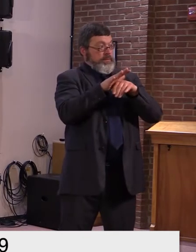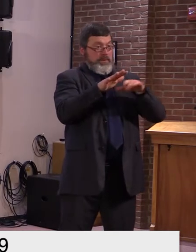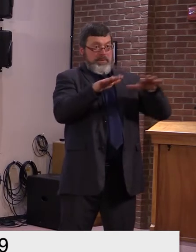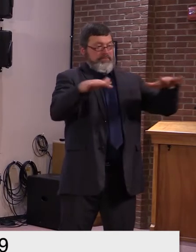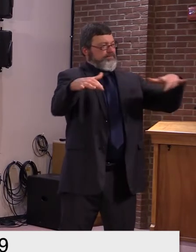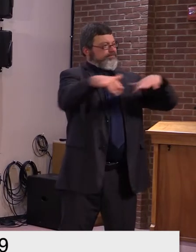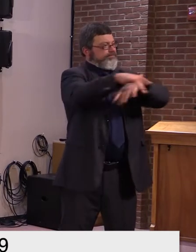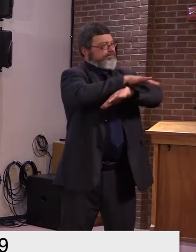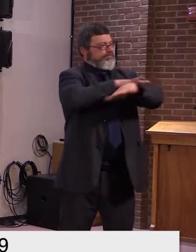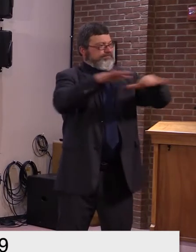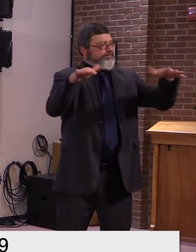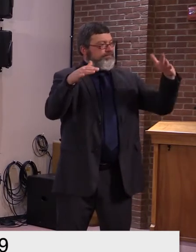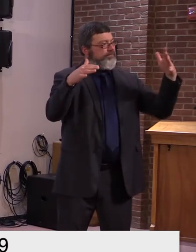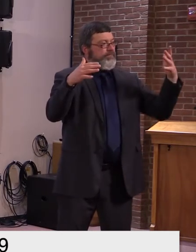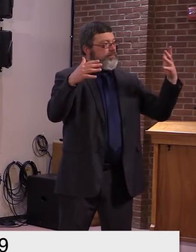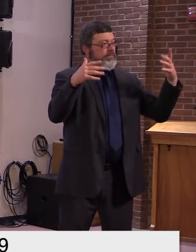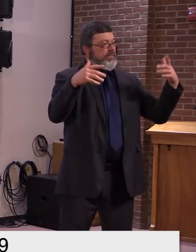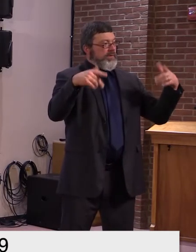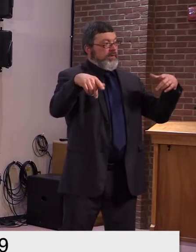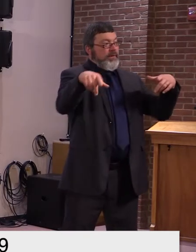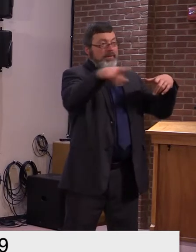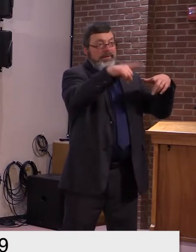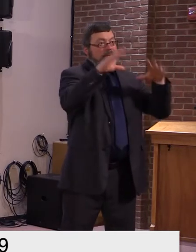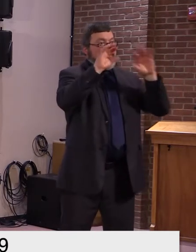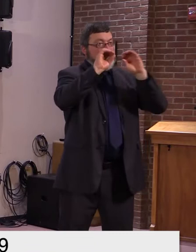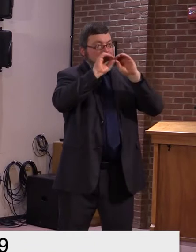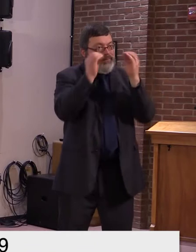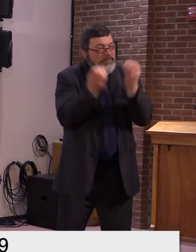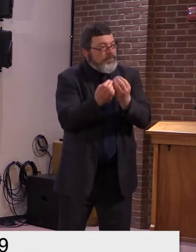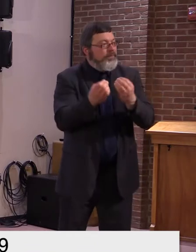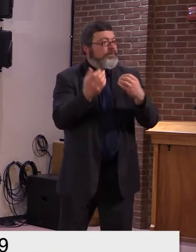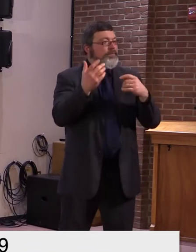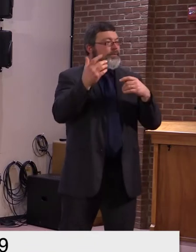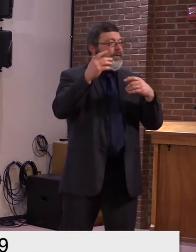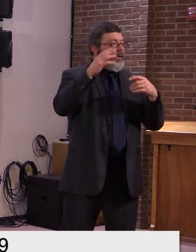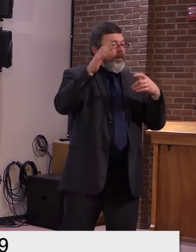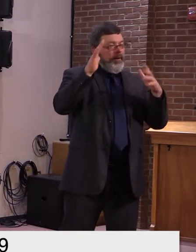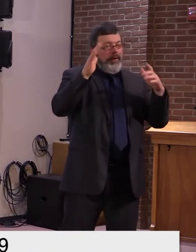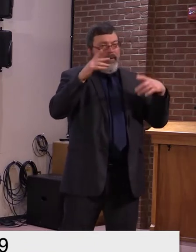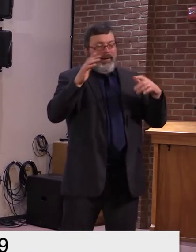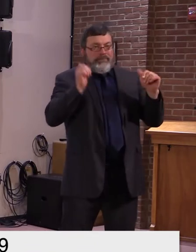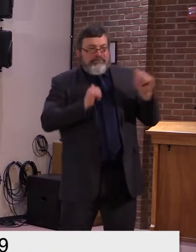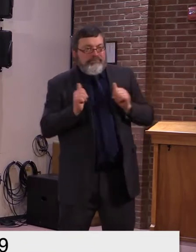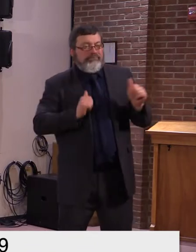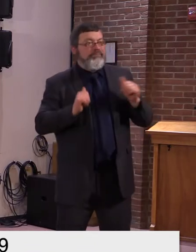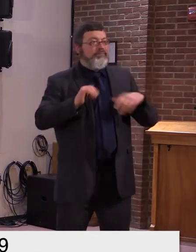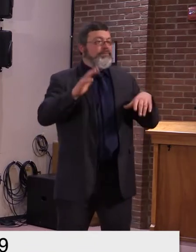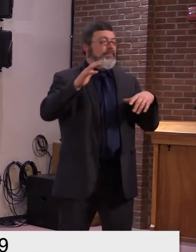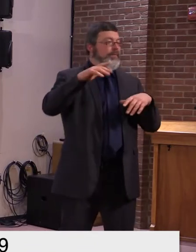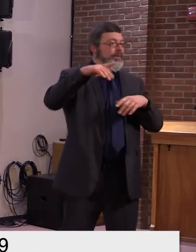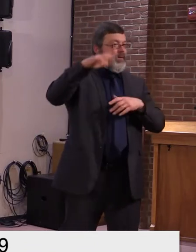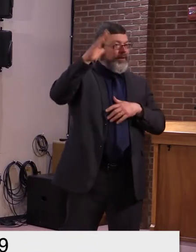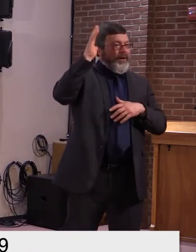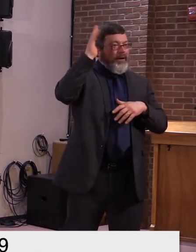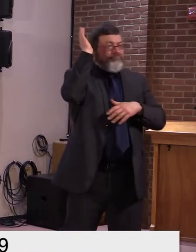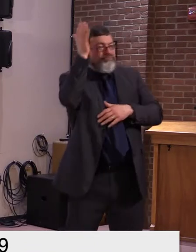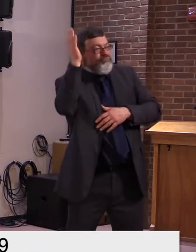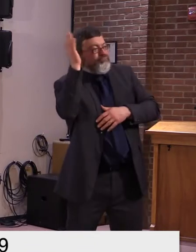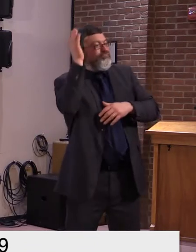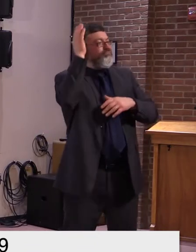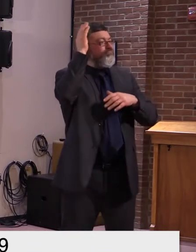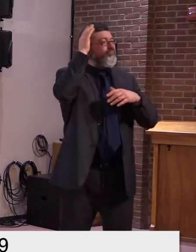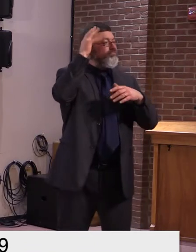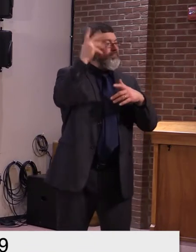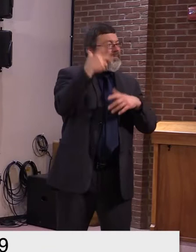organizations and small businesses, nonprofits, all those ones that we have in Barrie, that we have in White River Junction, that we have in Burlington, that we have in